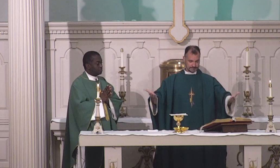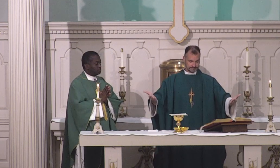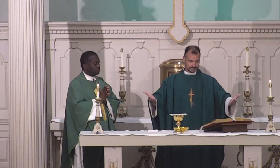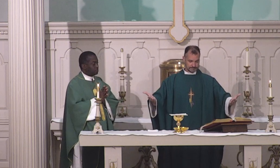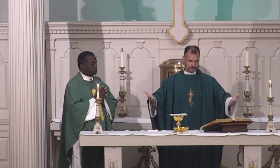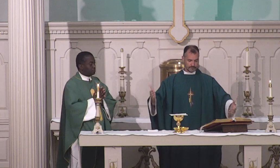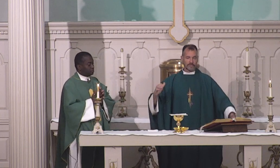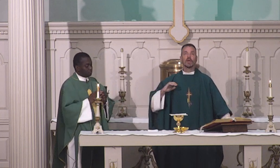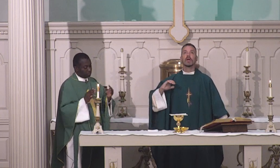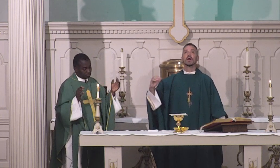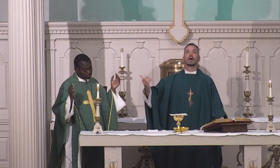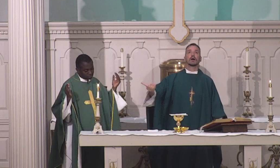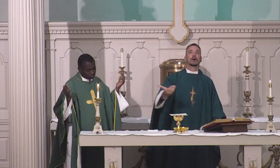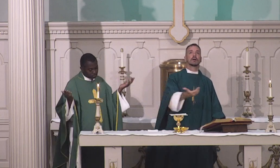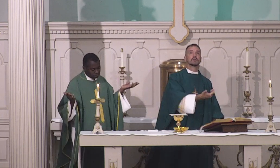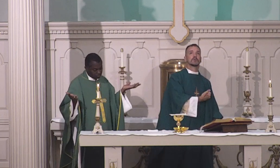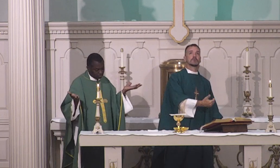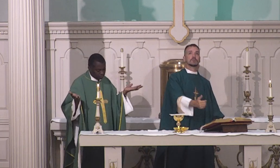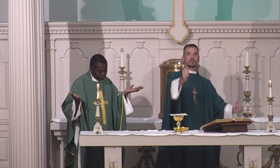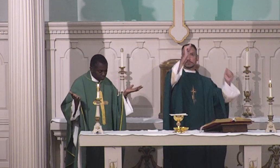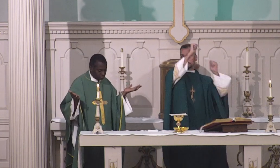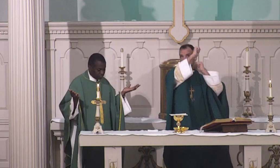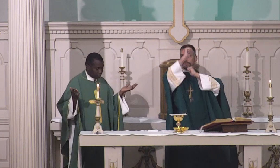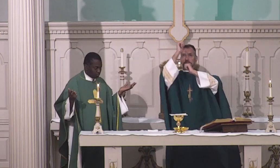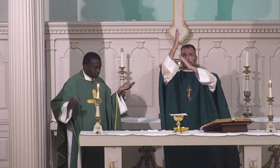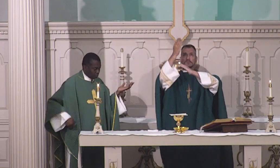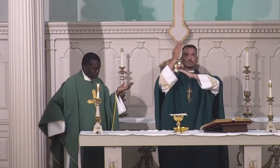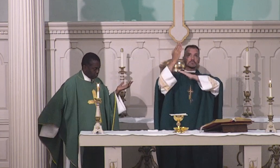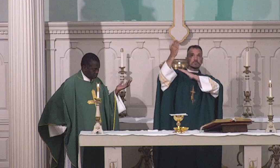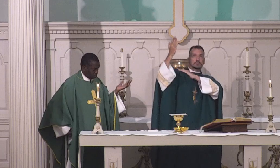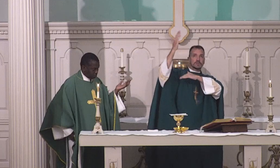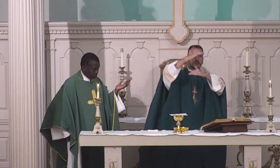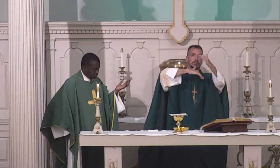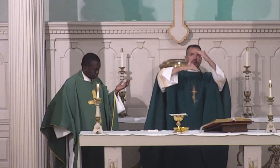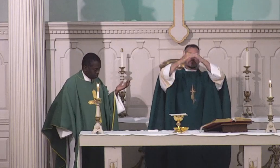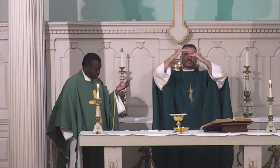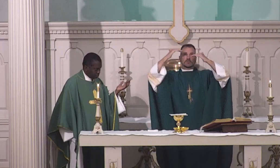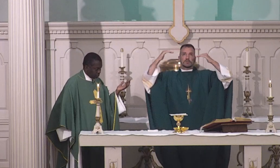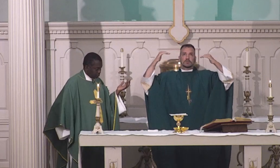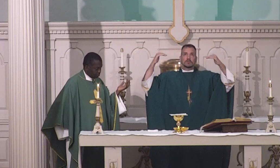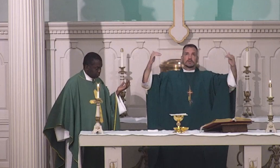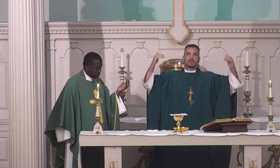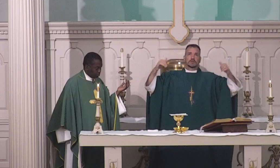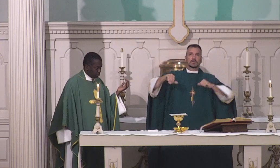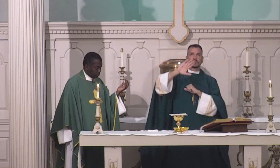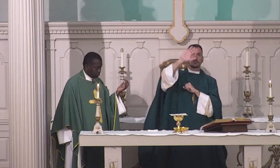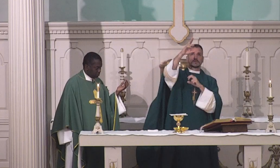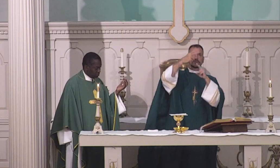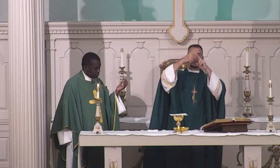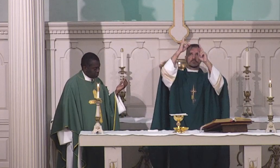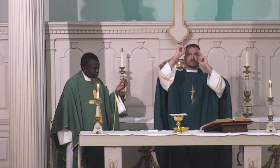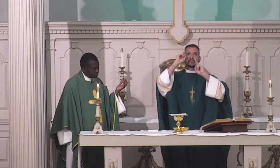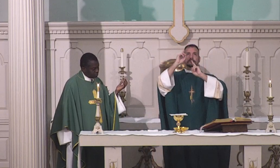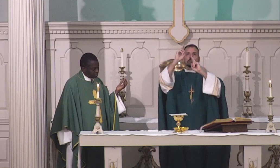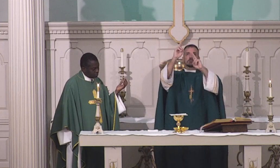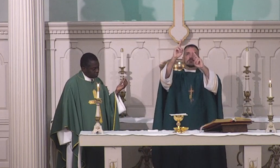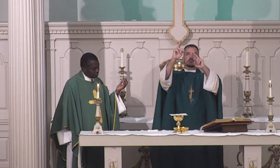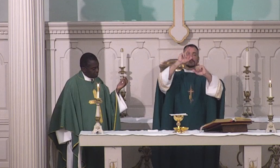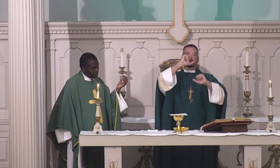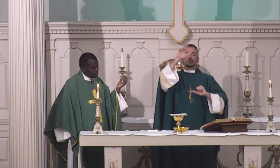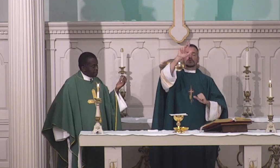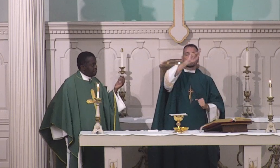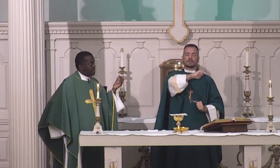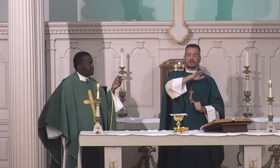say, Our Father, who art in heaven, hallowed be thy